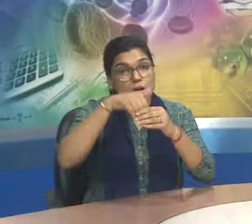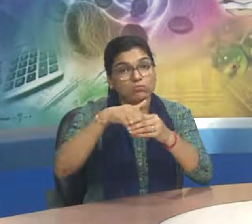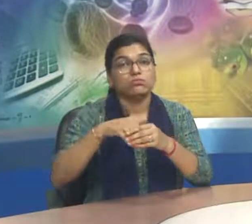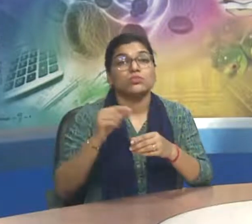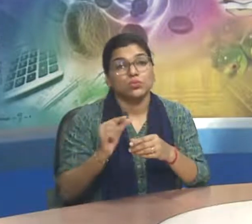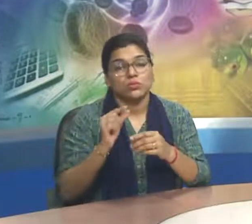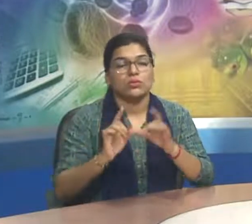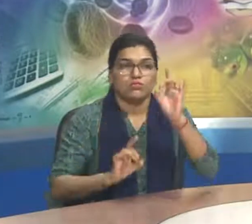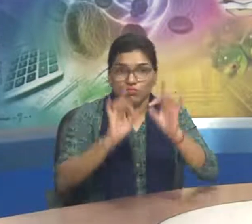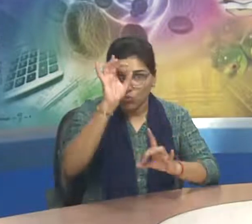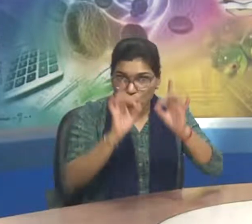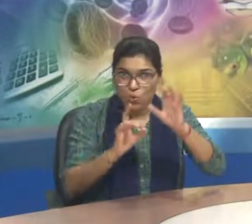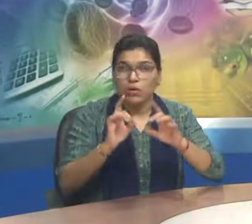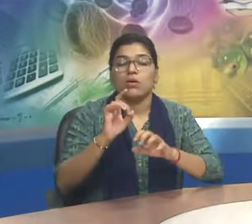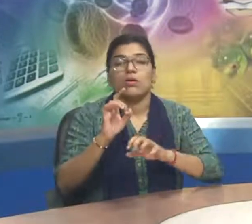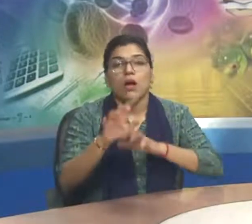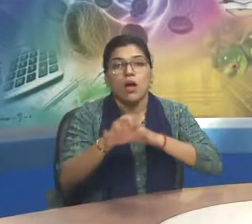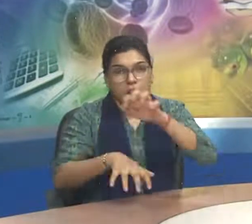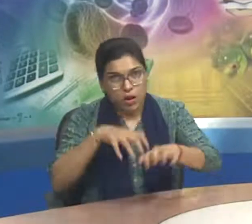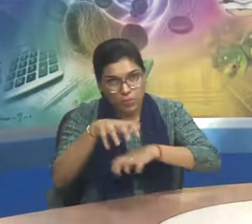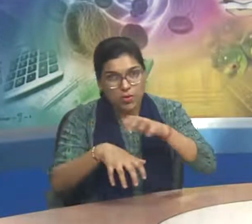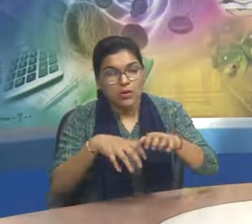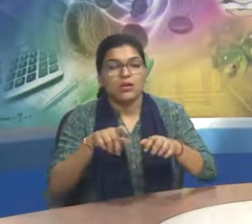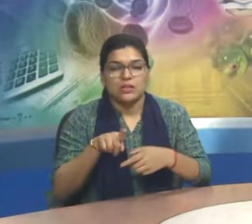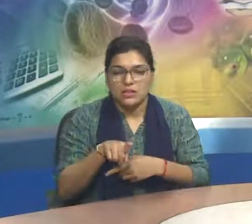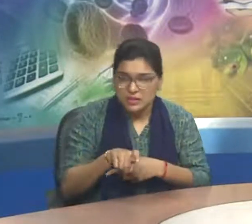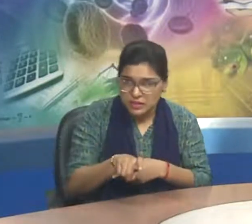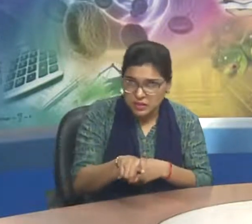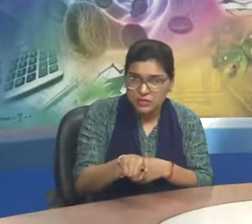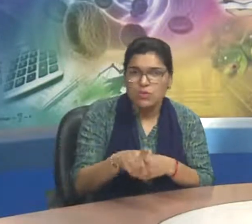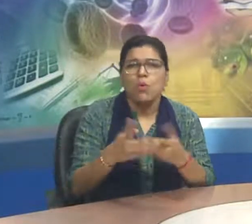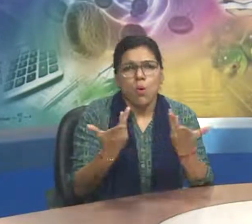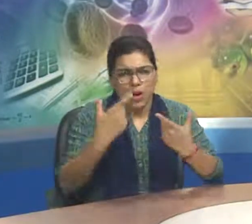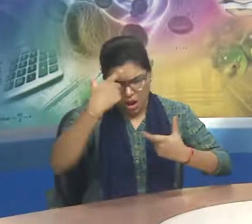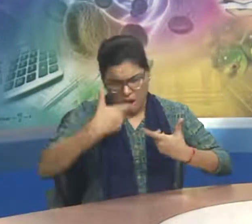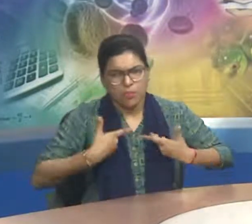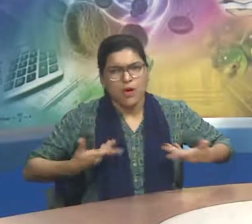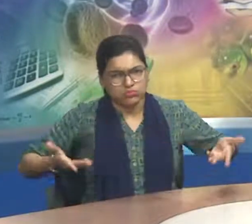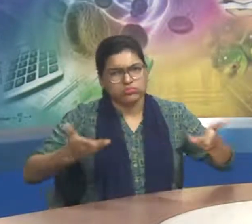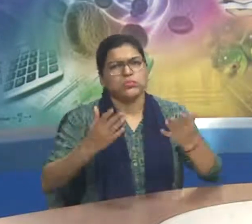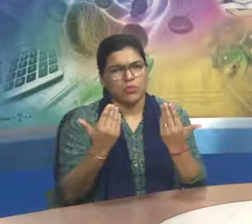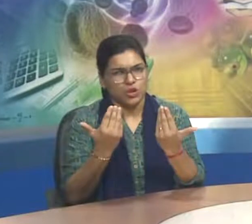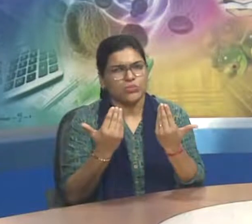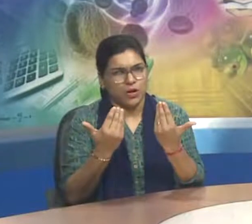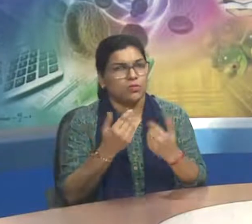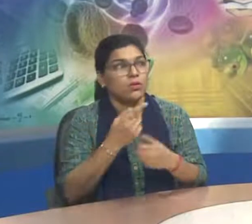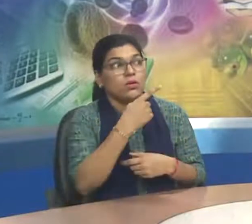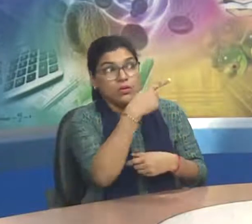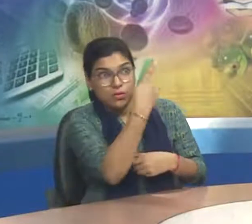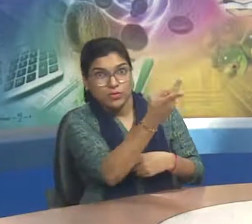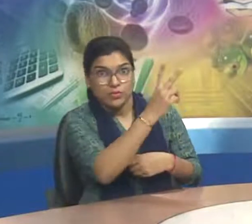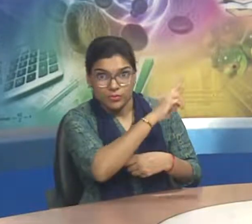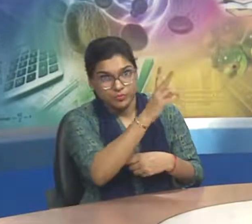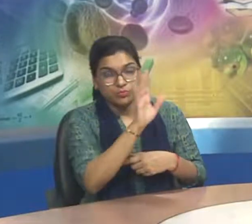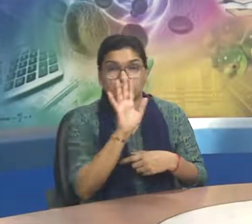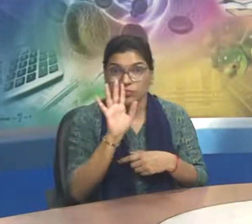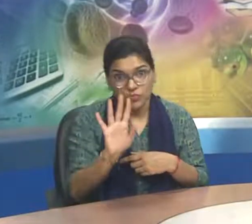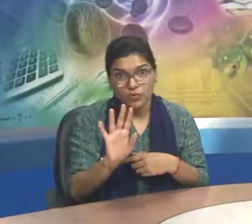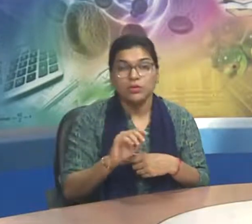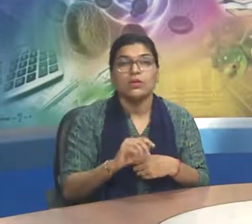the screen you can see the biotic resources are plants, animals, like we are also biotic